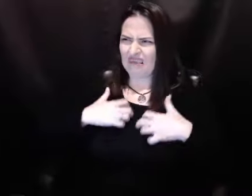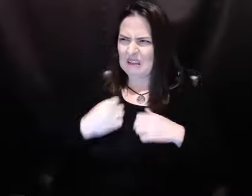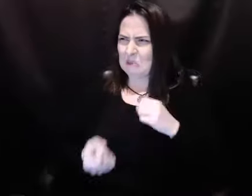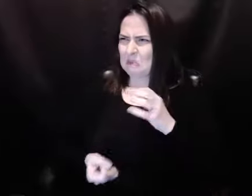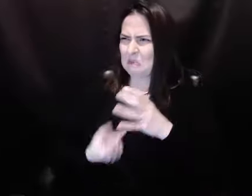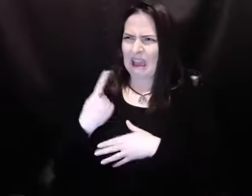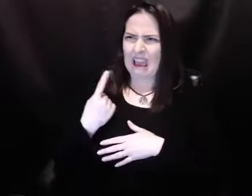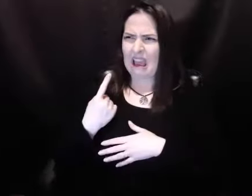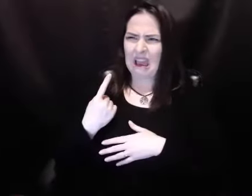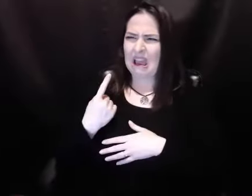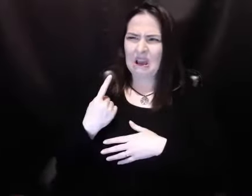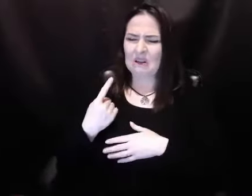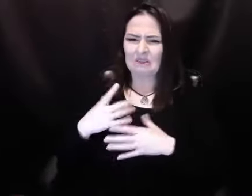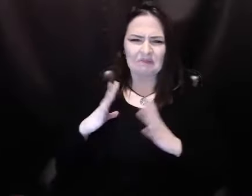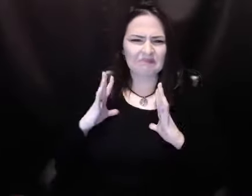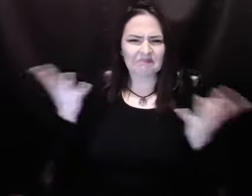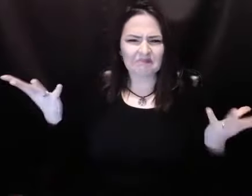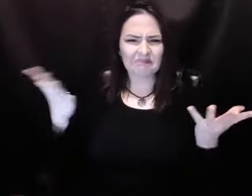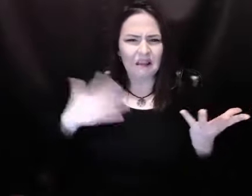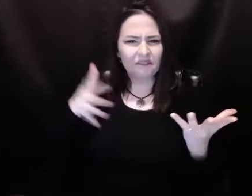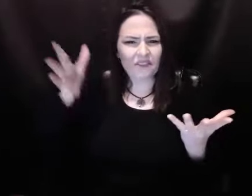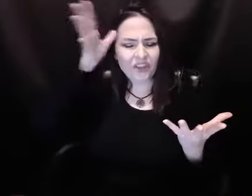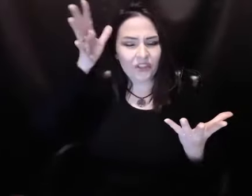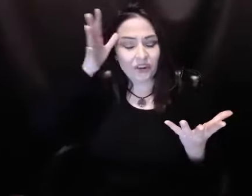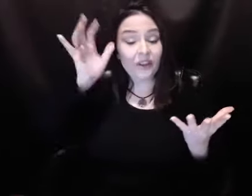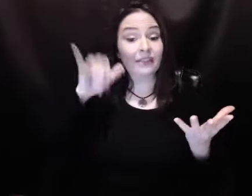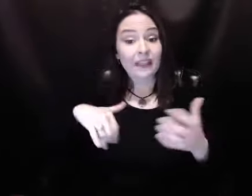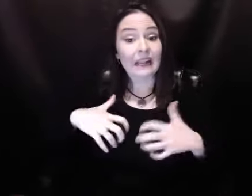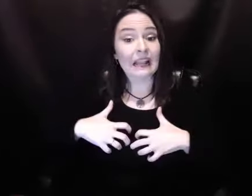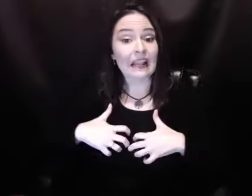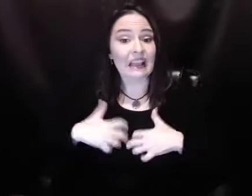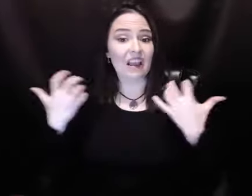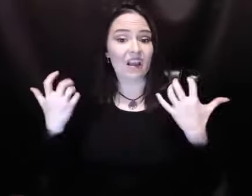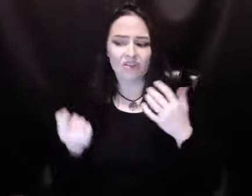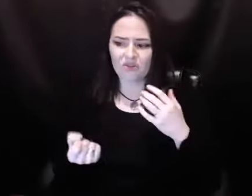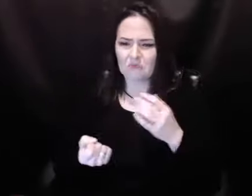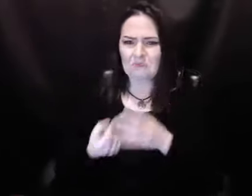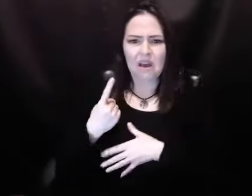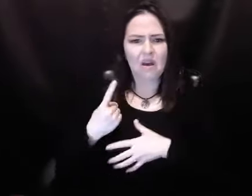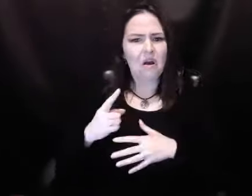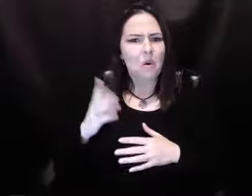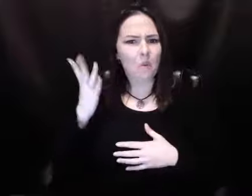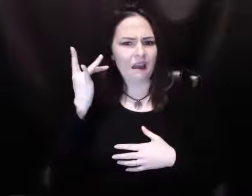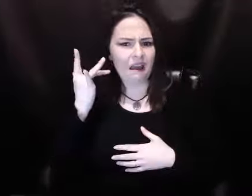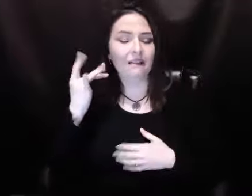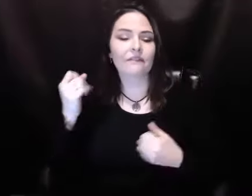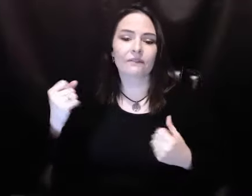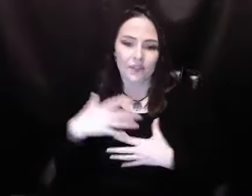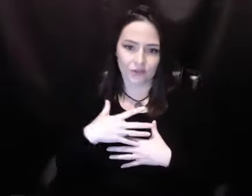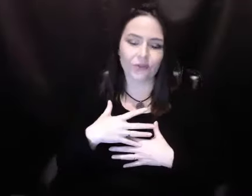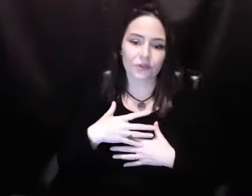I'm very grateful to be a part of this Al-Anon Without Borders roundup. I grew up in a home affected